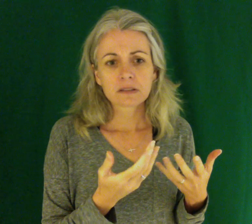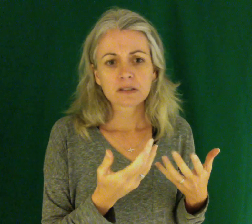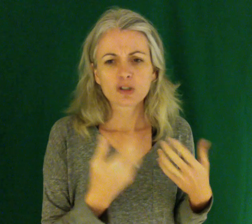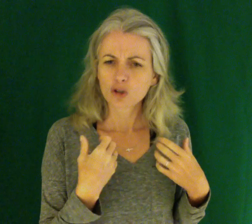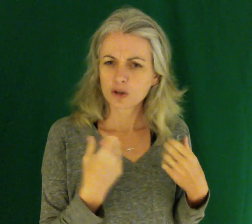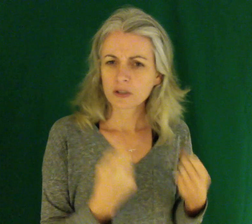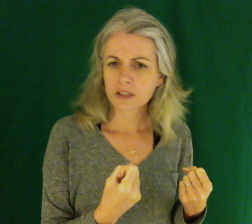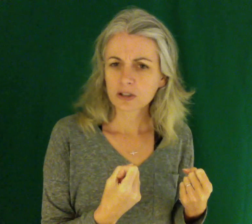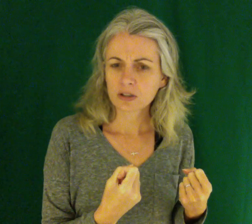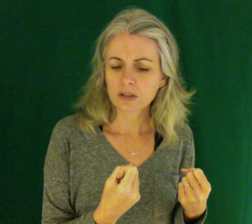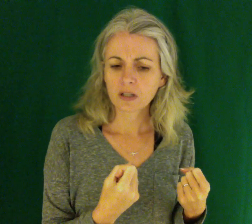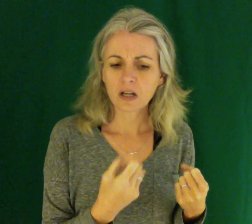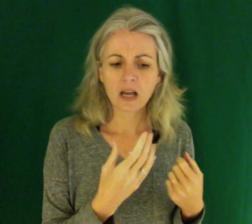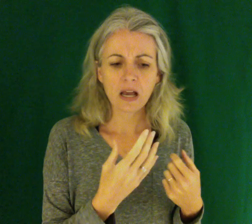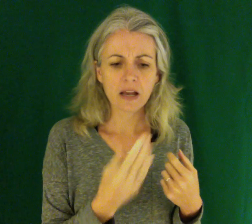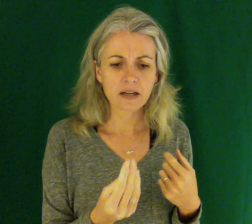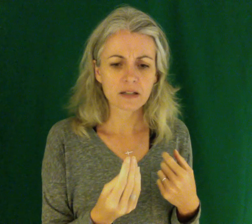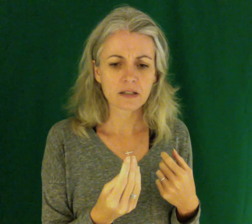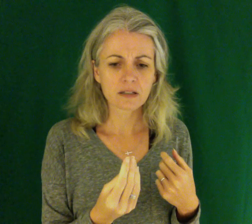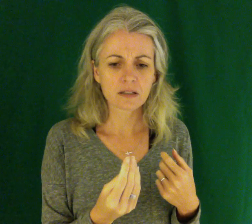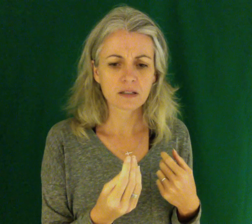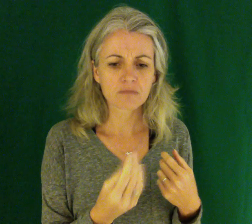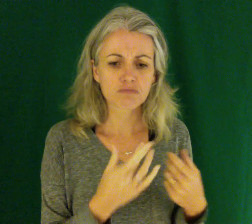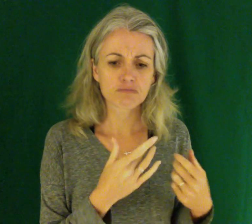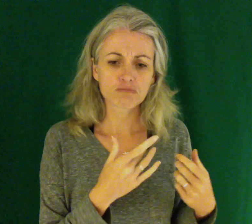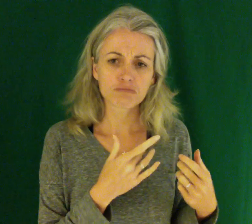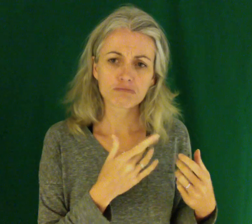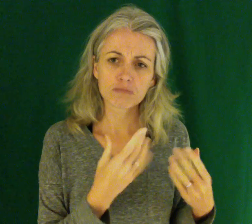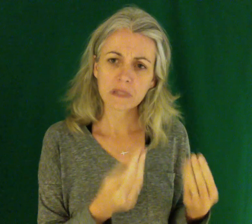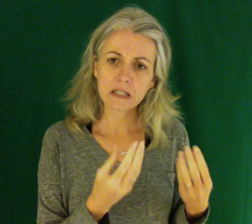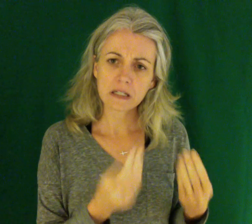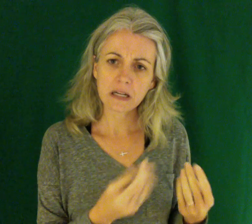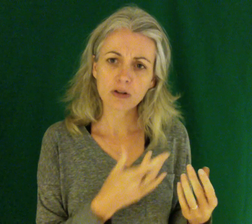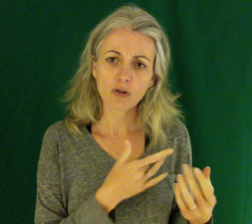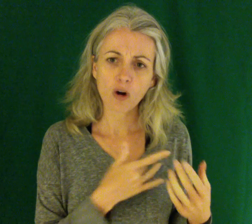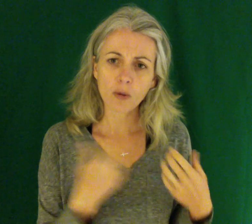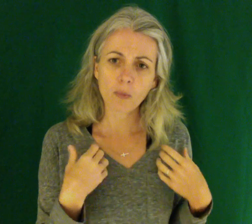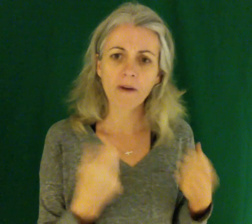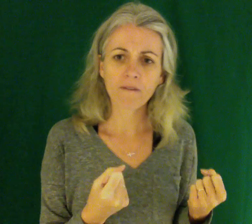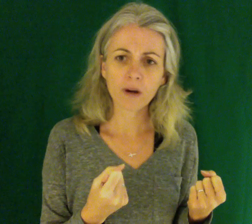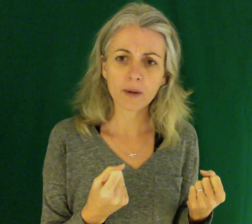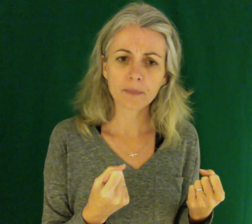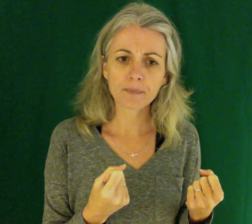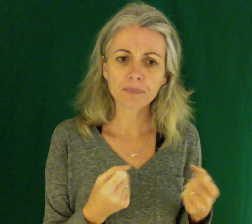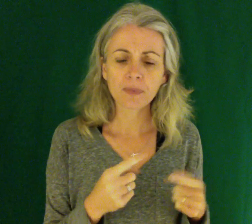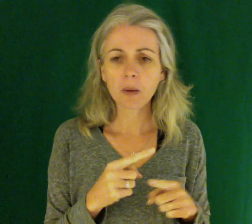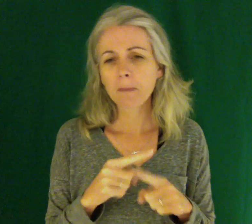courage and tender-hearted bravery? But the teachings are more